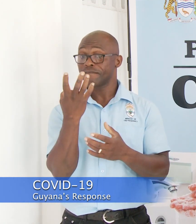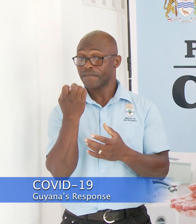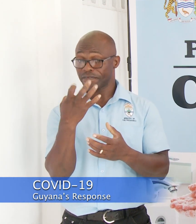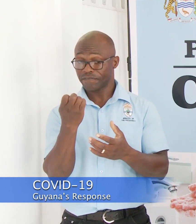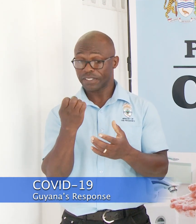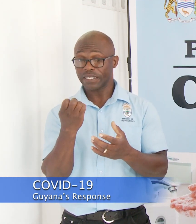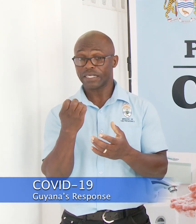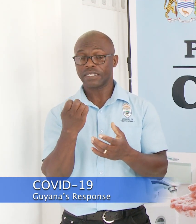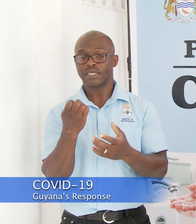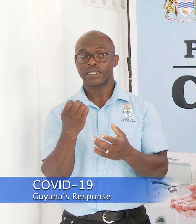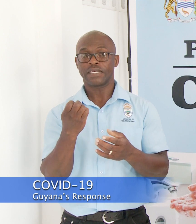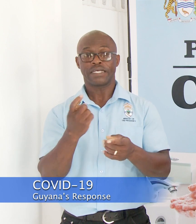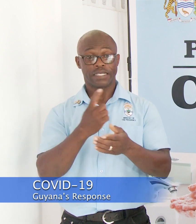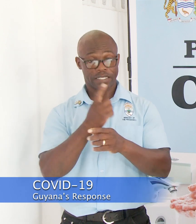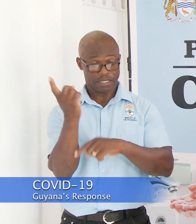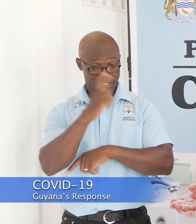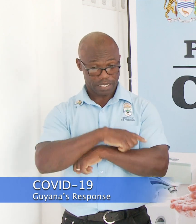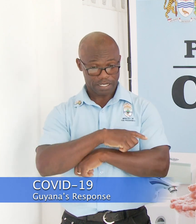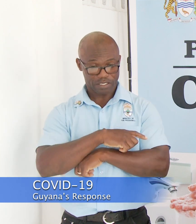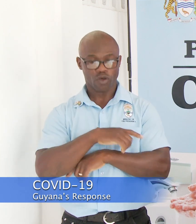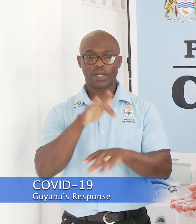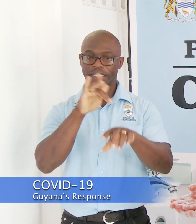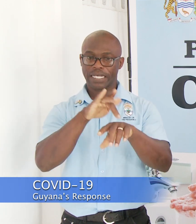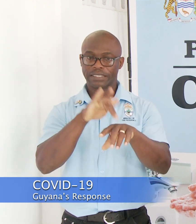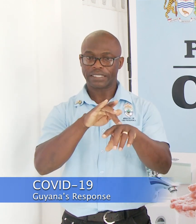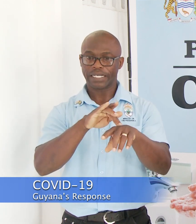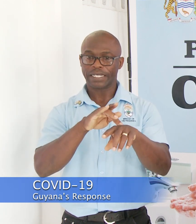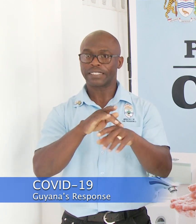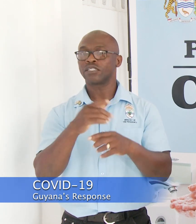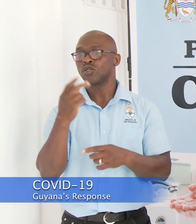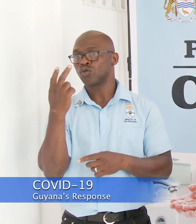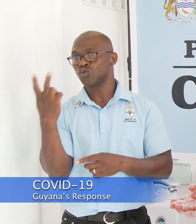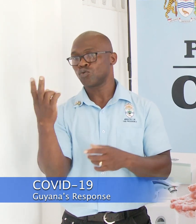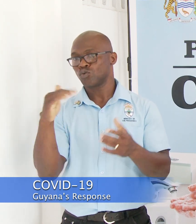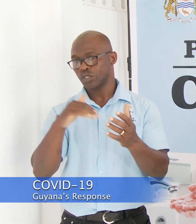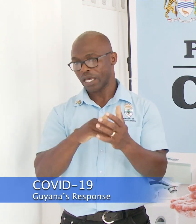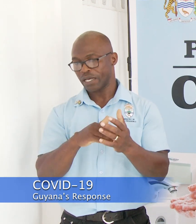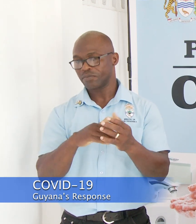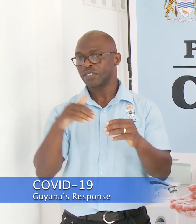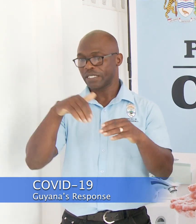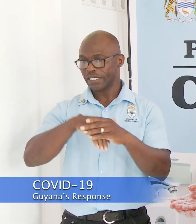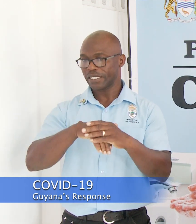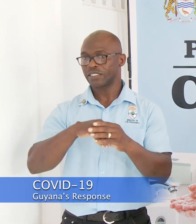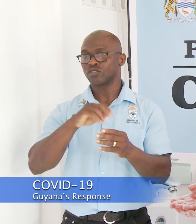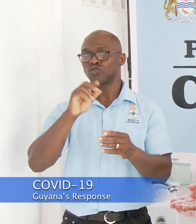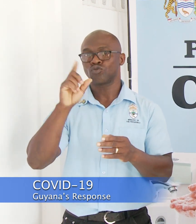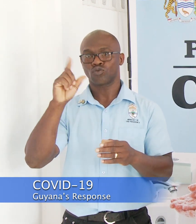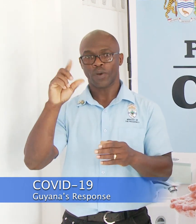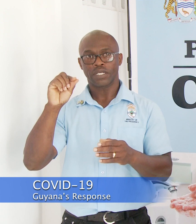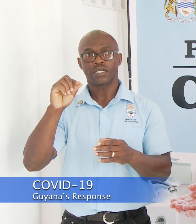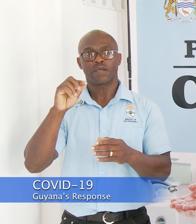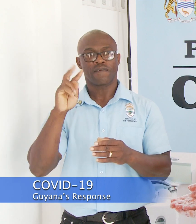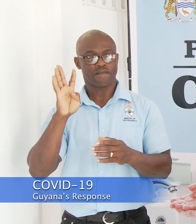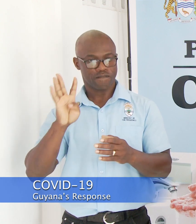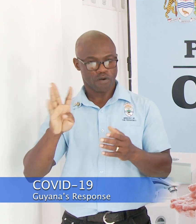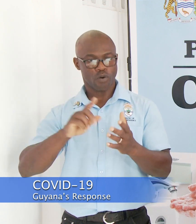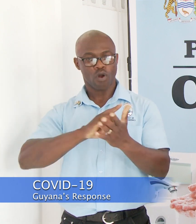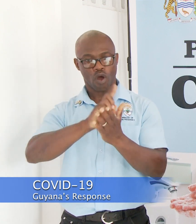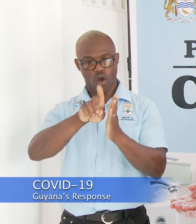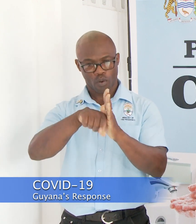will be tested twice within 24 hours. If